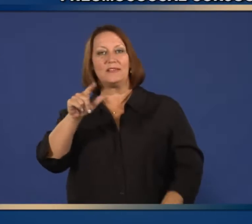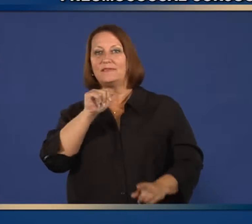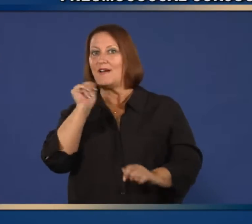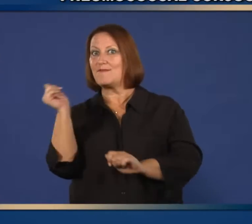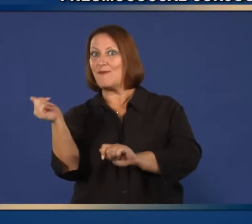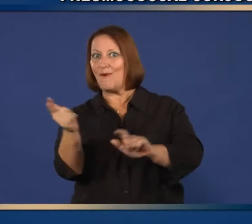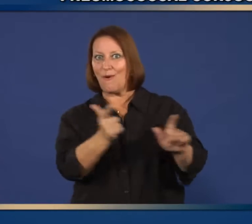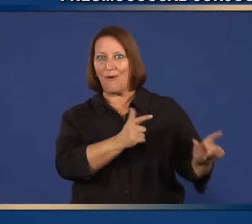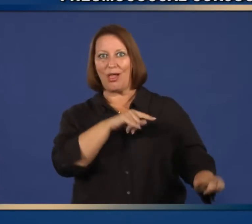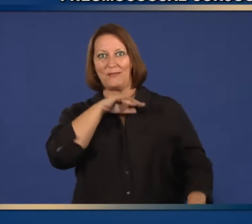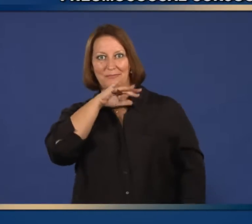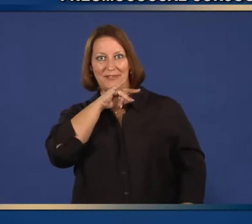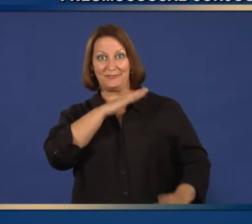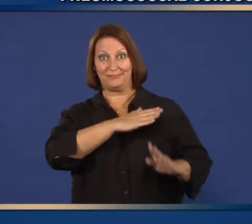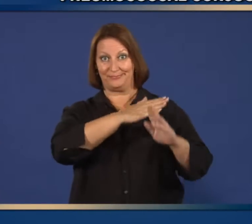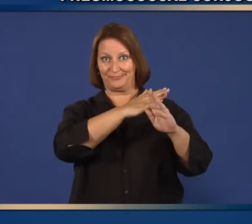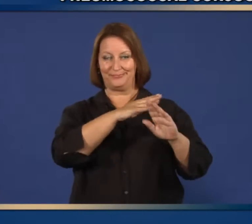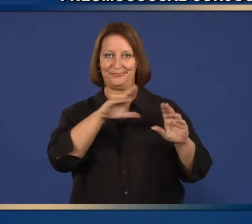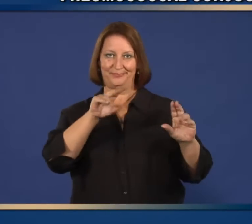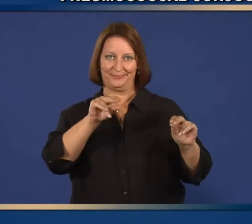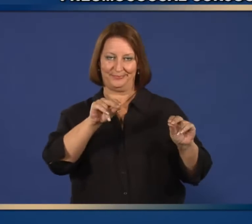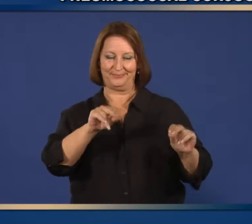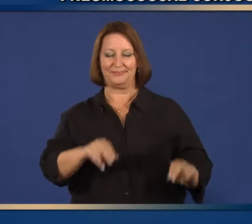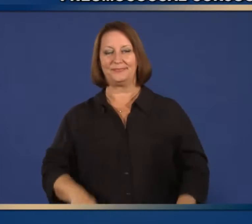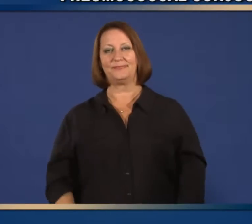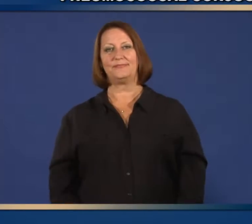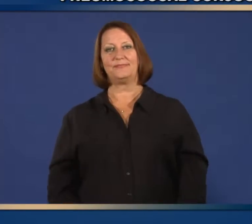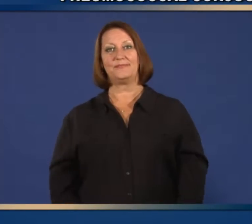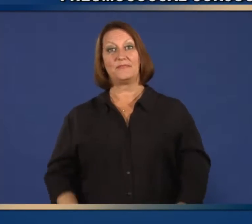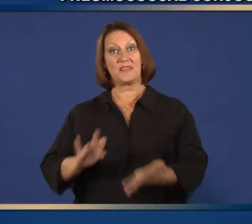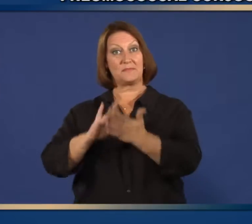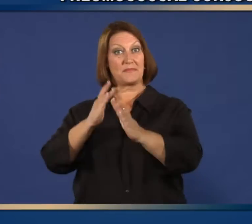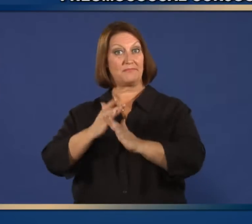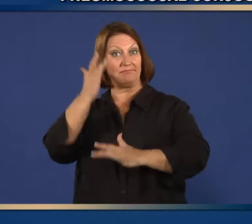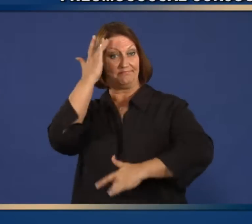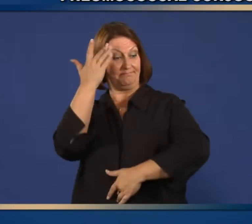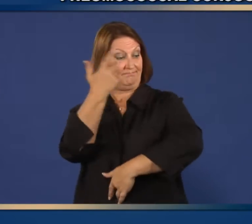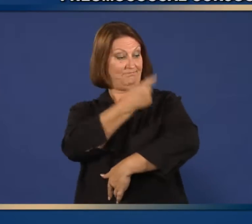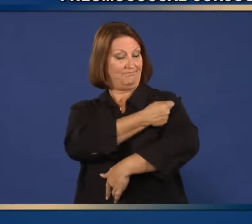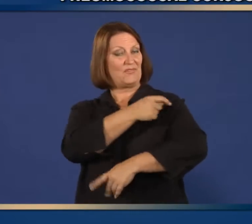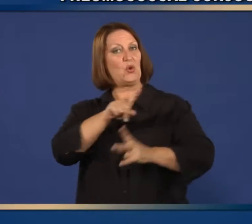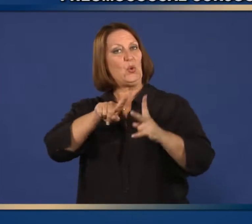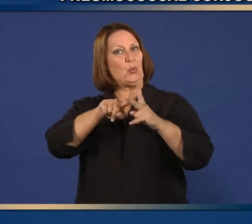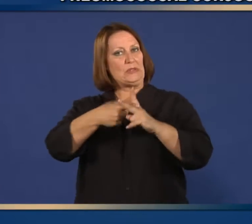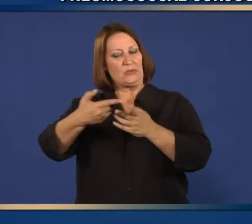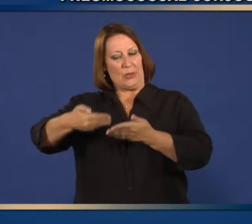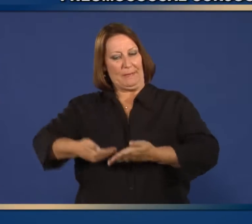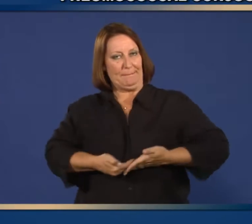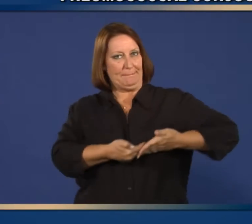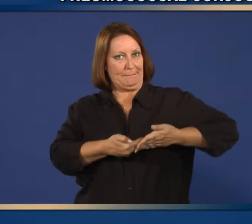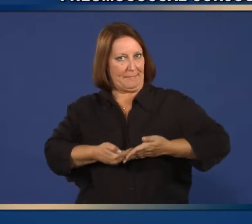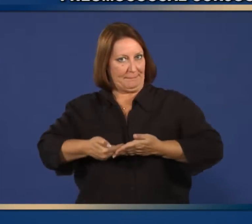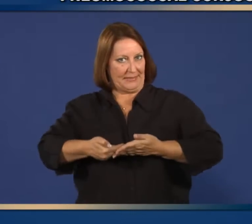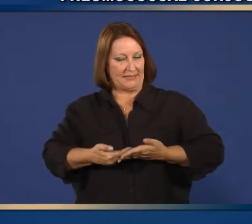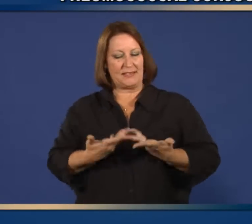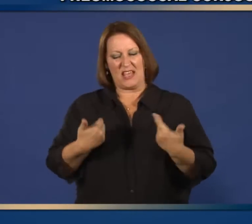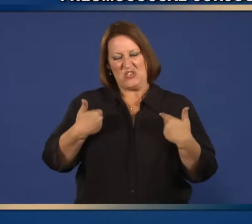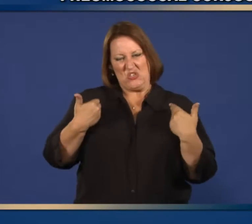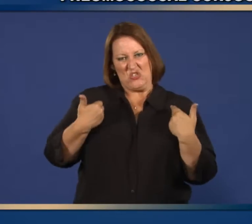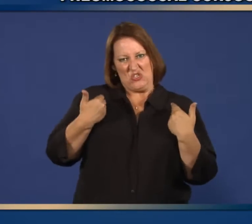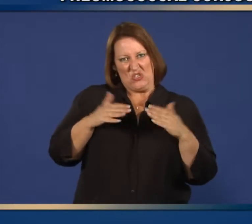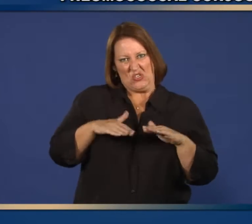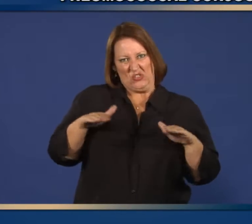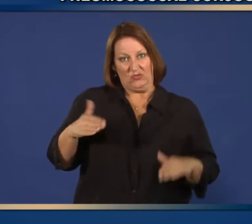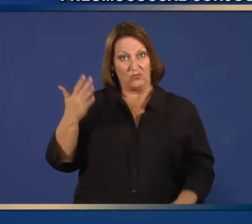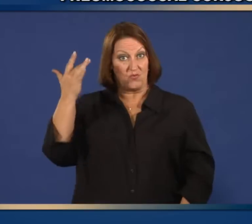PCV13 is given to infants and toddlers to protect them when they are at greatest risk